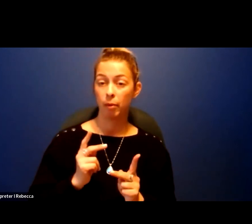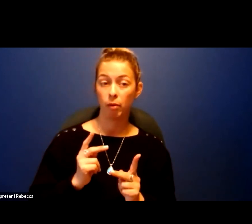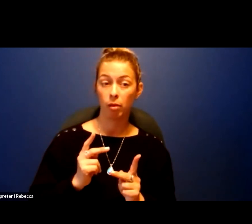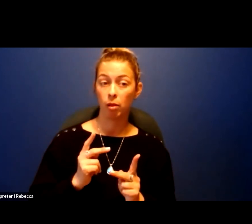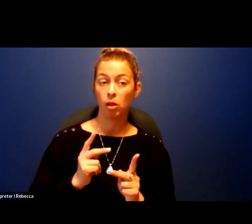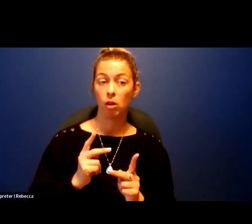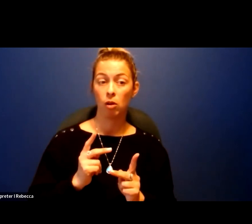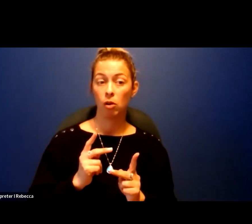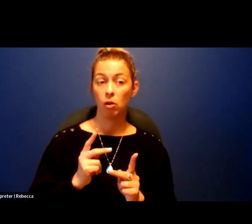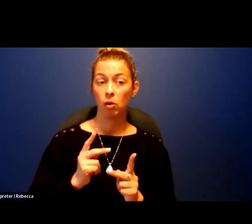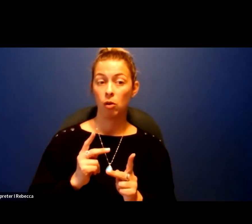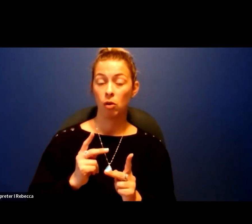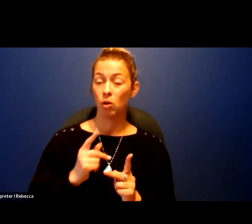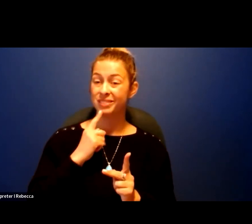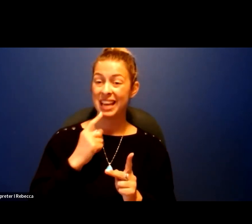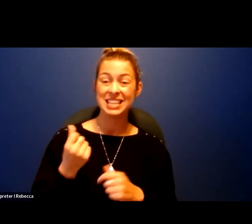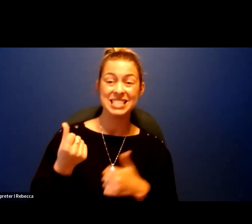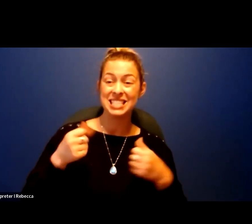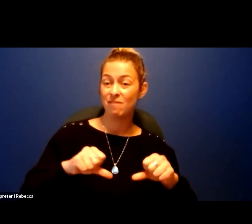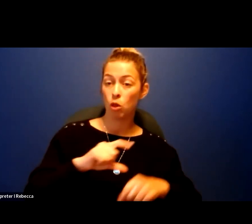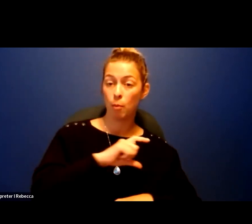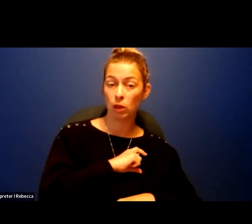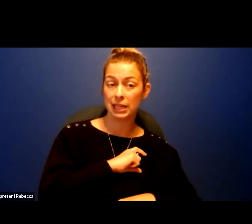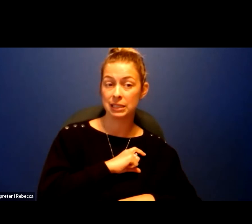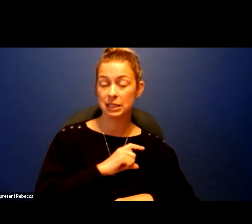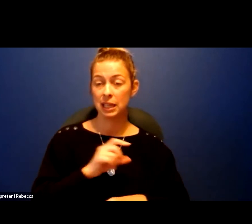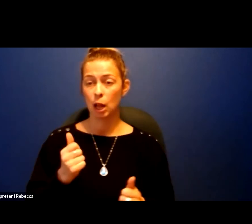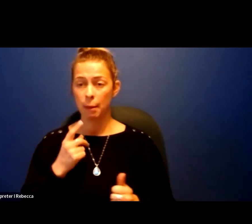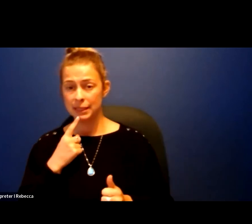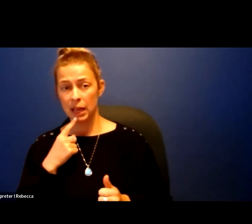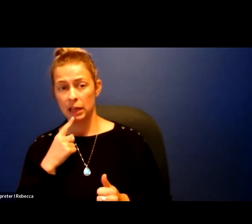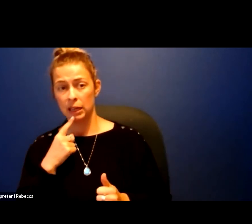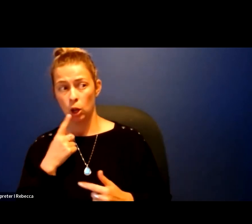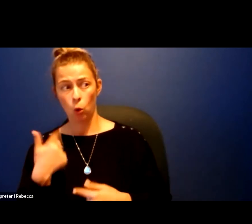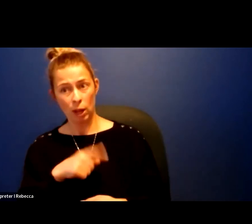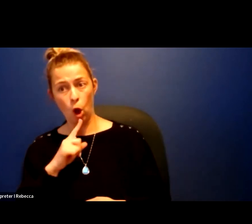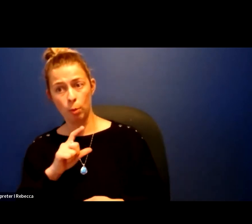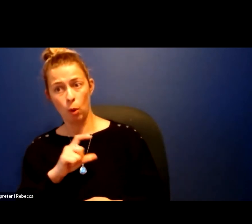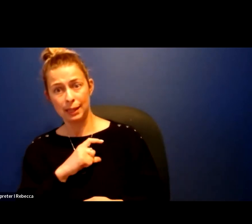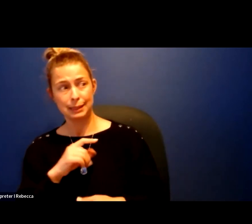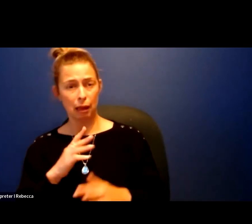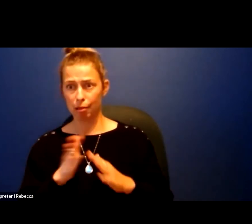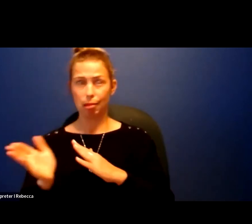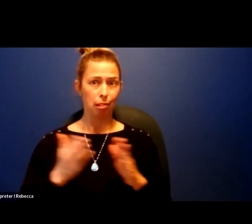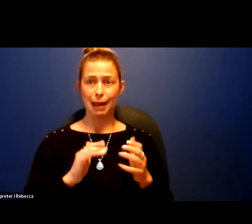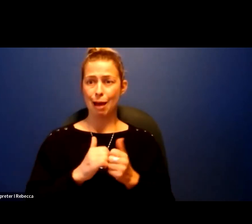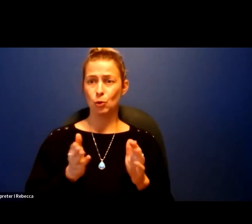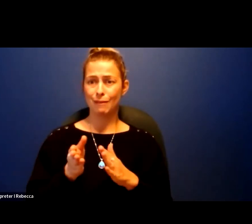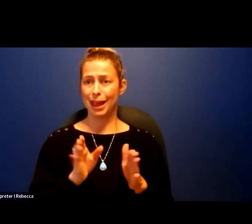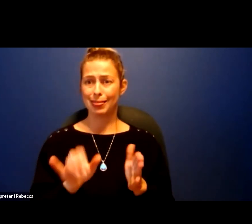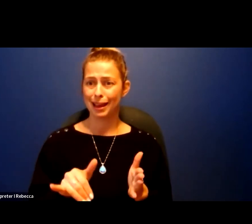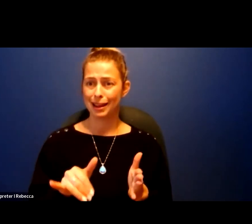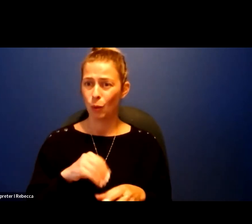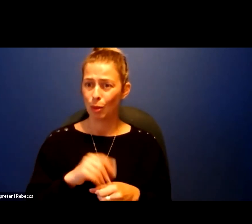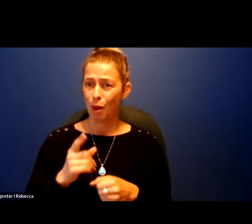district that are deep on the police and others who are, where are the police, right? And how do you navigate that in the city, in the district and then in the